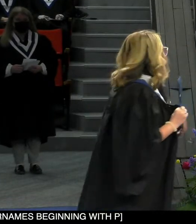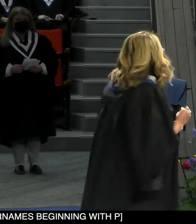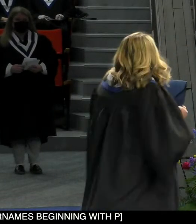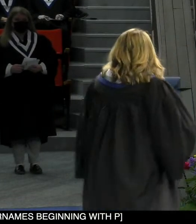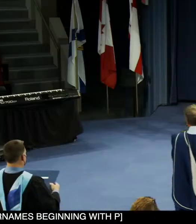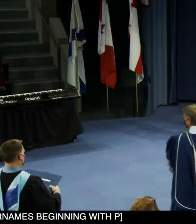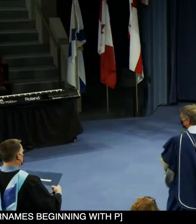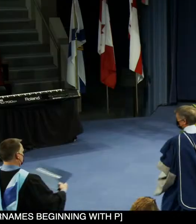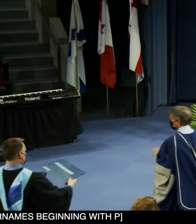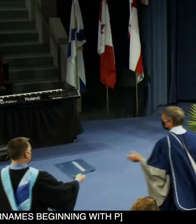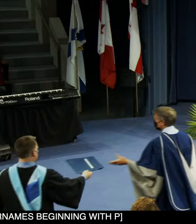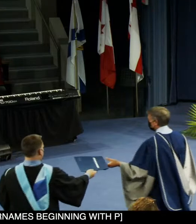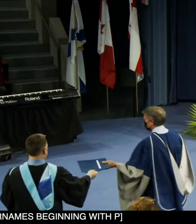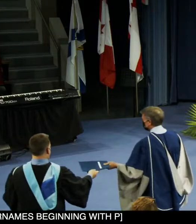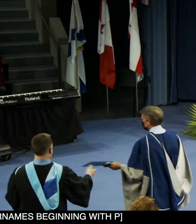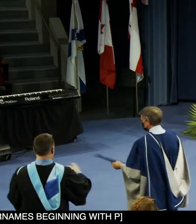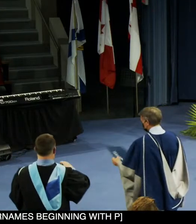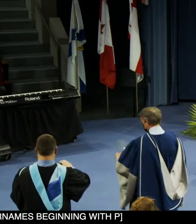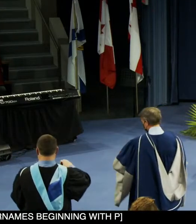Tori Rogers.